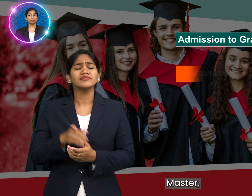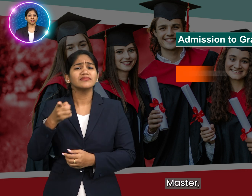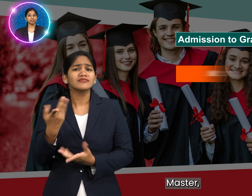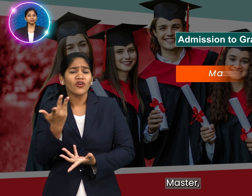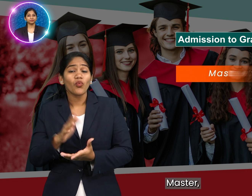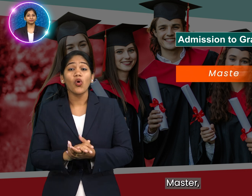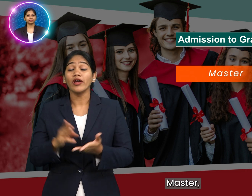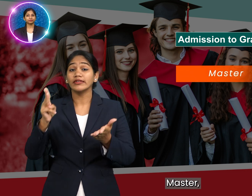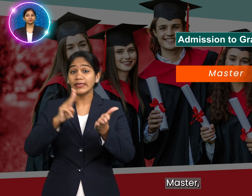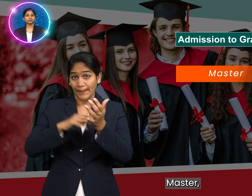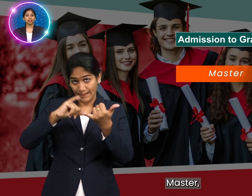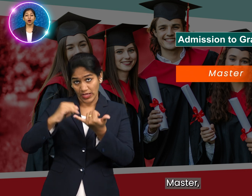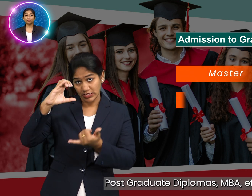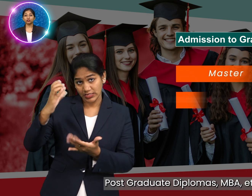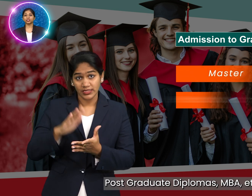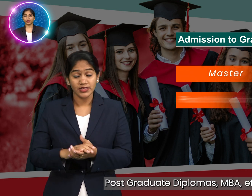Master,